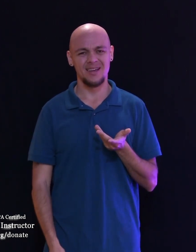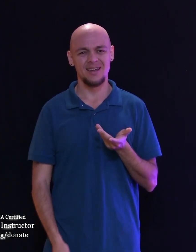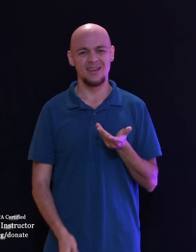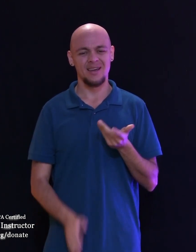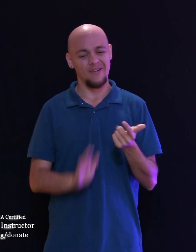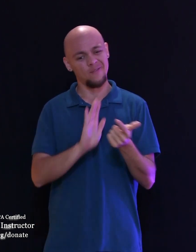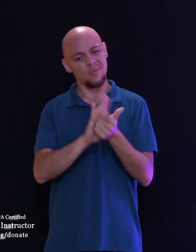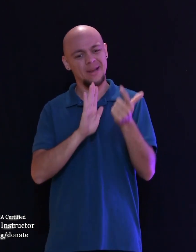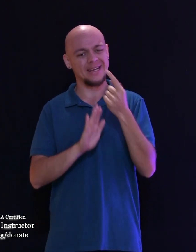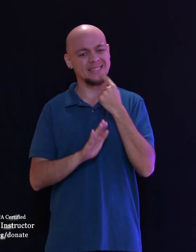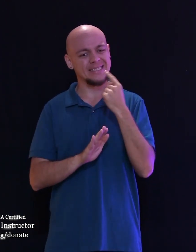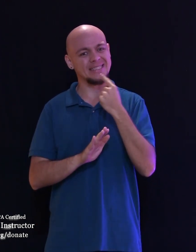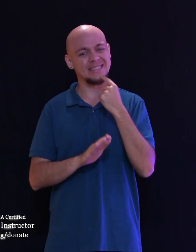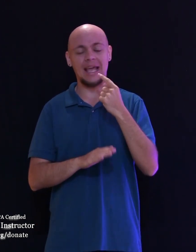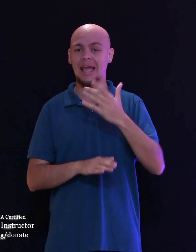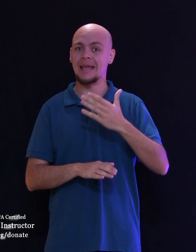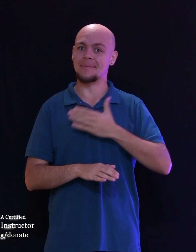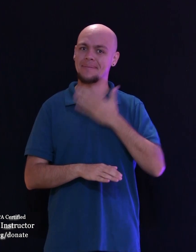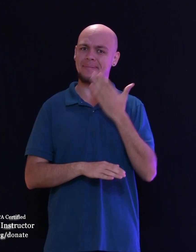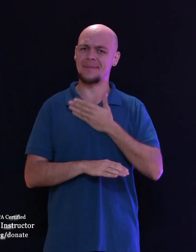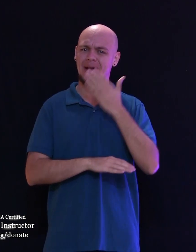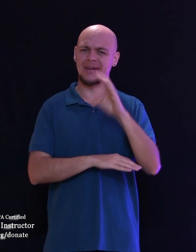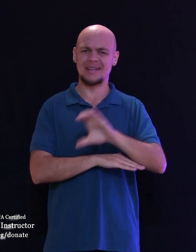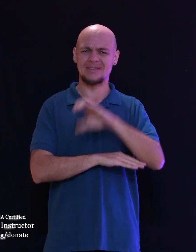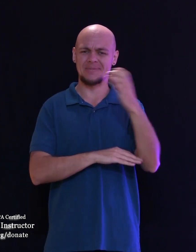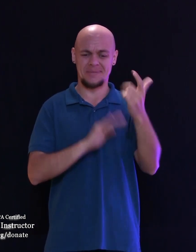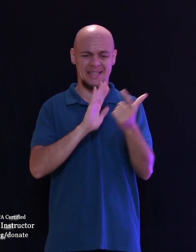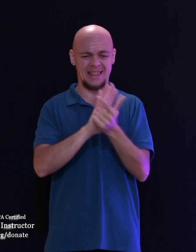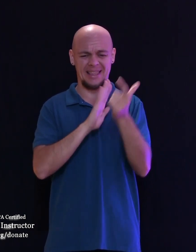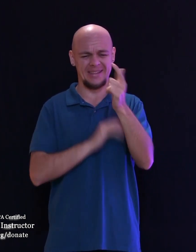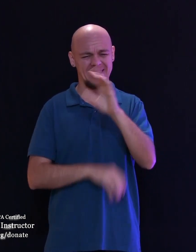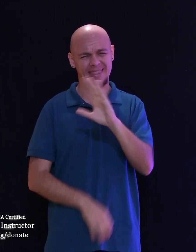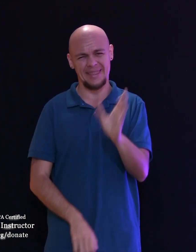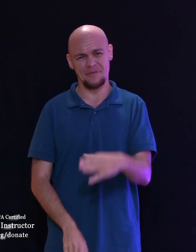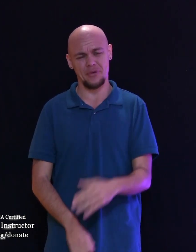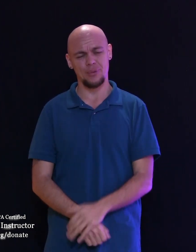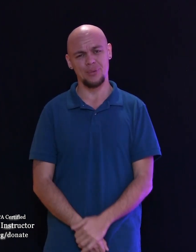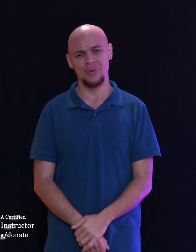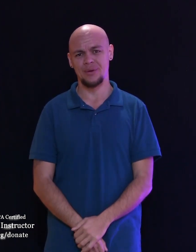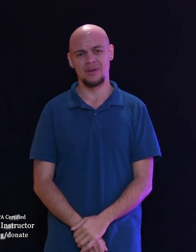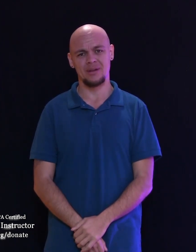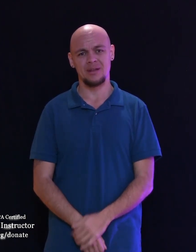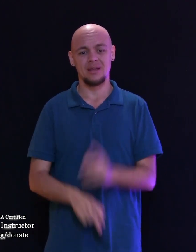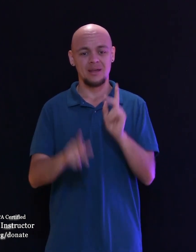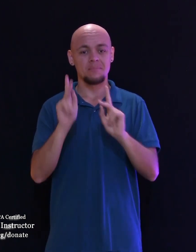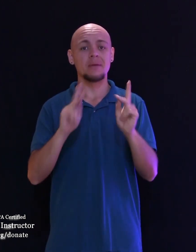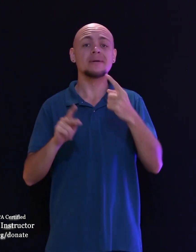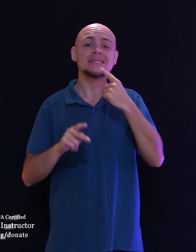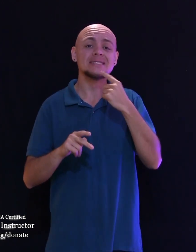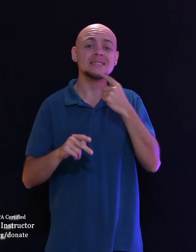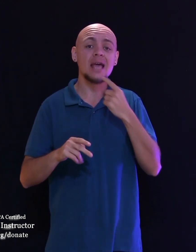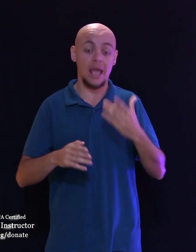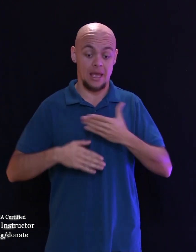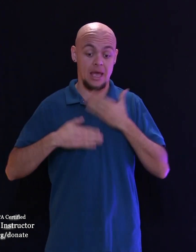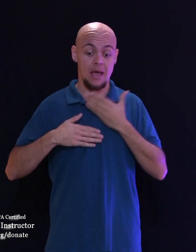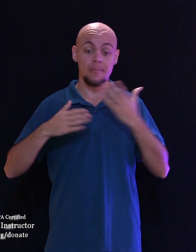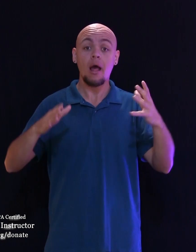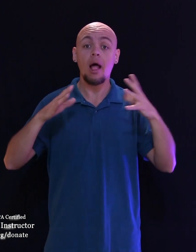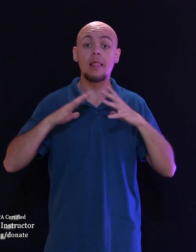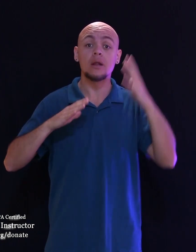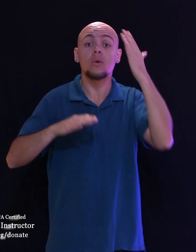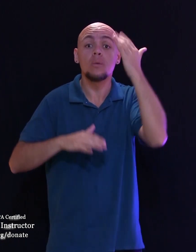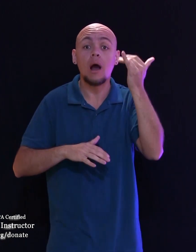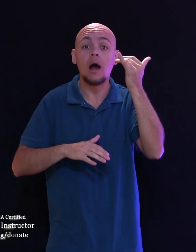Christmas. It's never been illegal to say Merry Christmas. People say happy holidays merely to acknowledge that